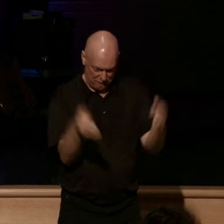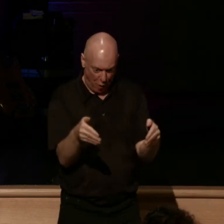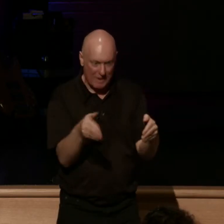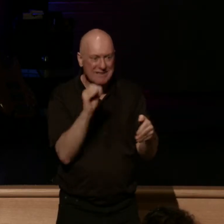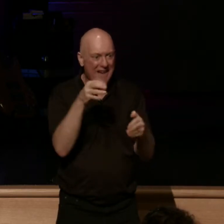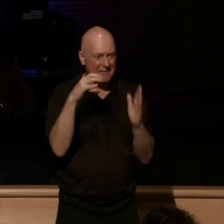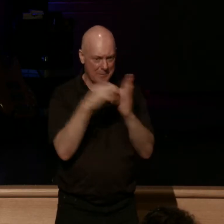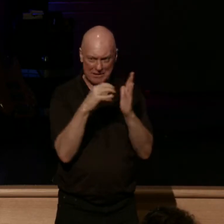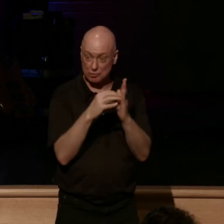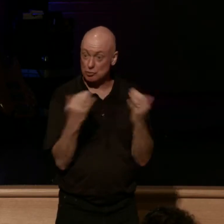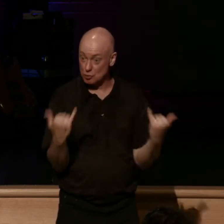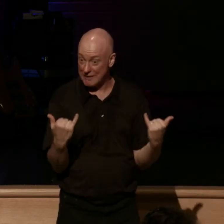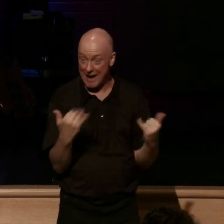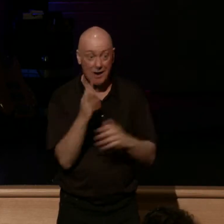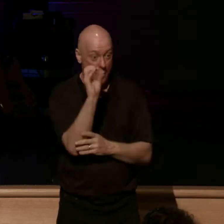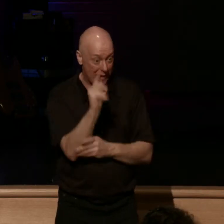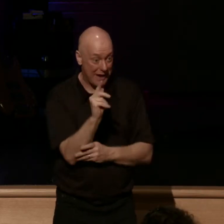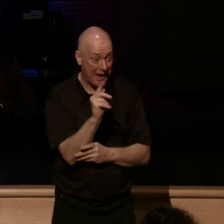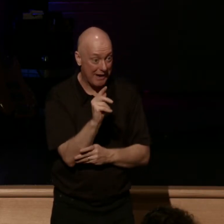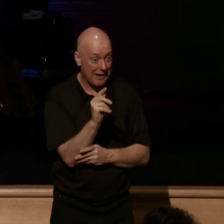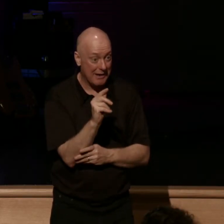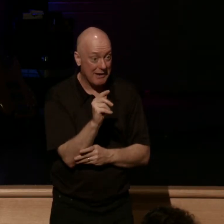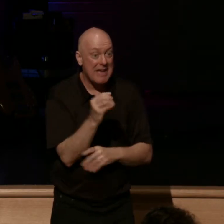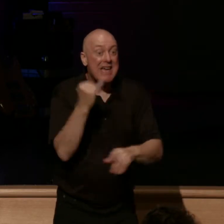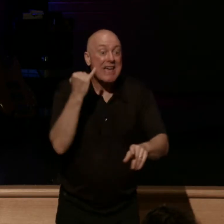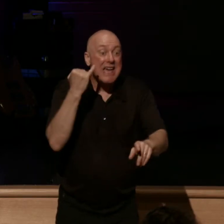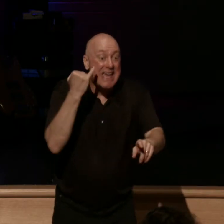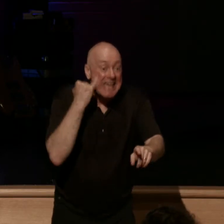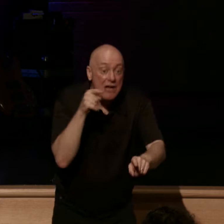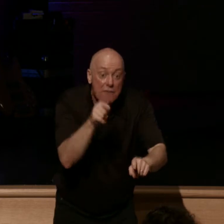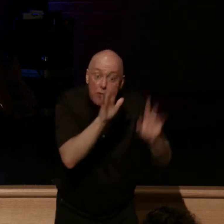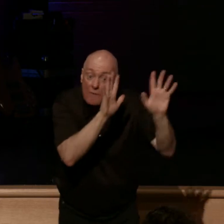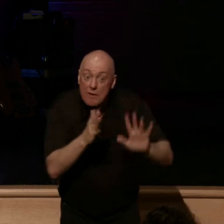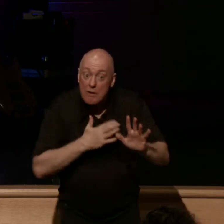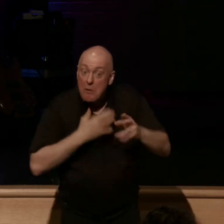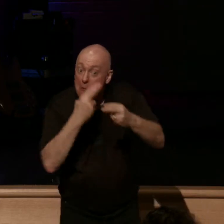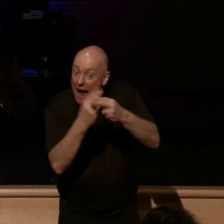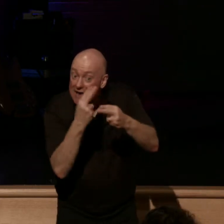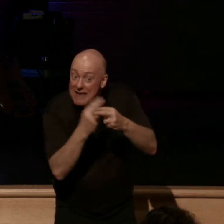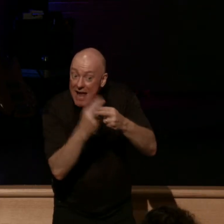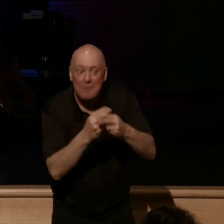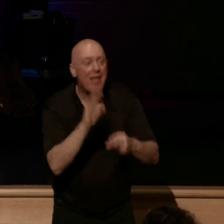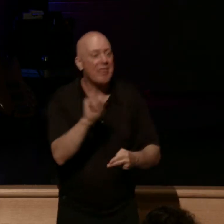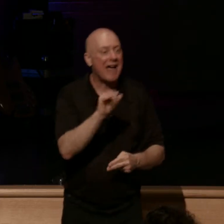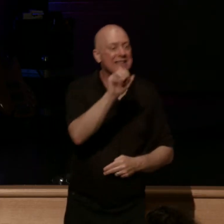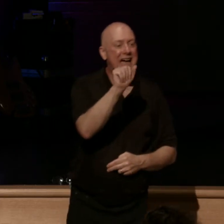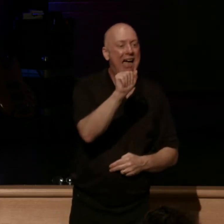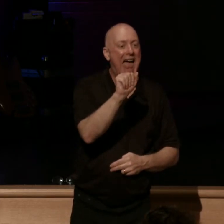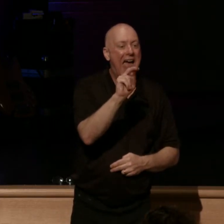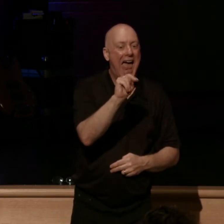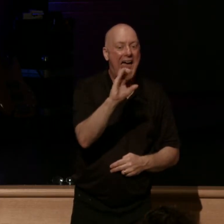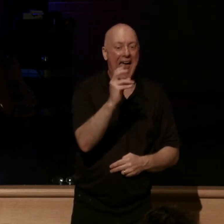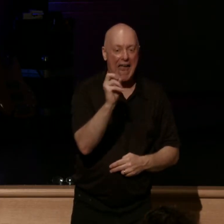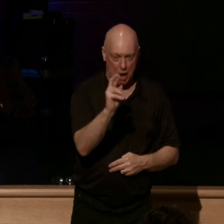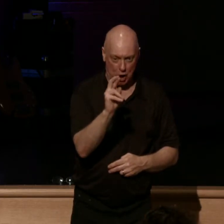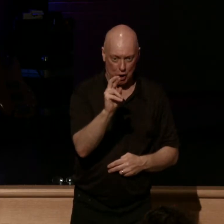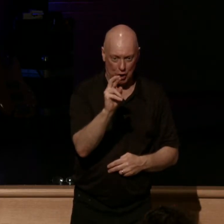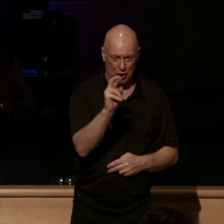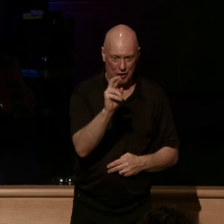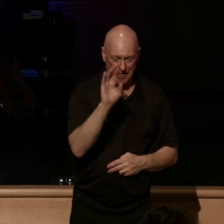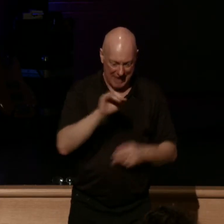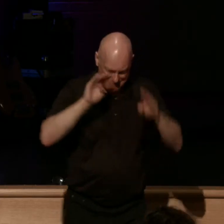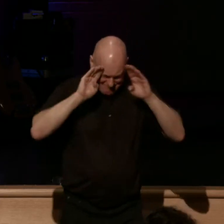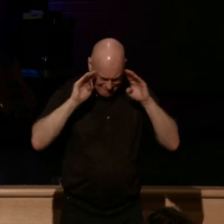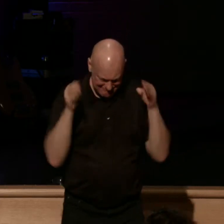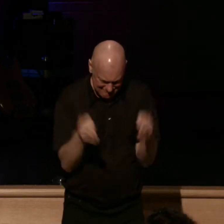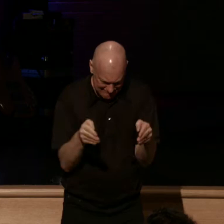our text. "But for you who fear my name" will become the anchor, if you will. It's the anchor that everything else is going to be tied to.